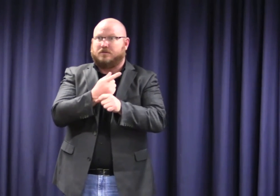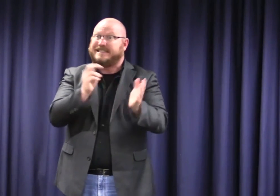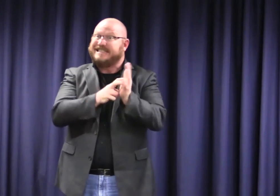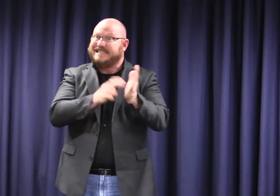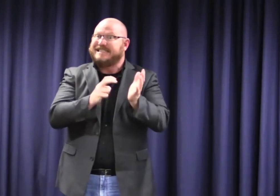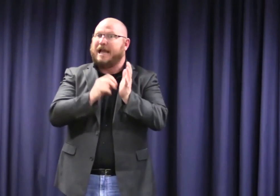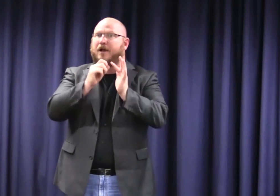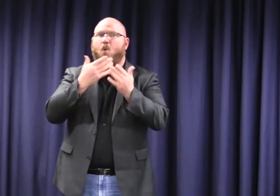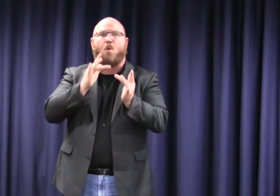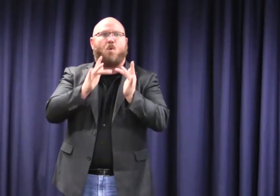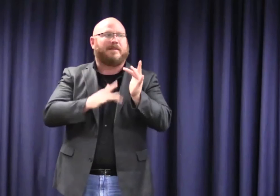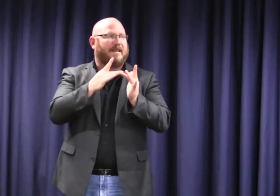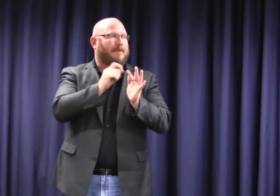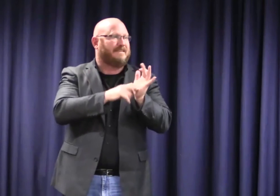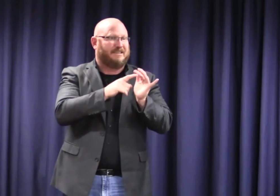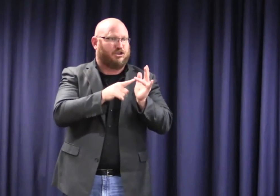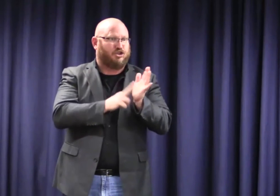it